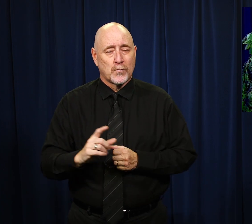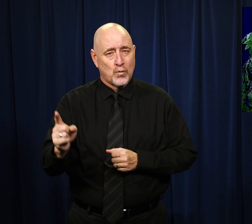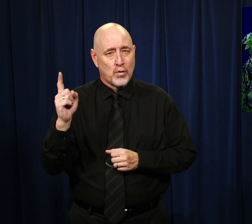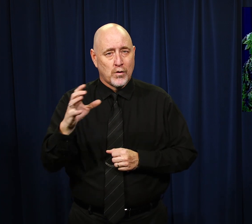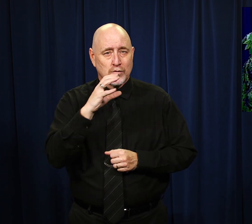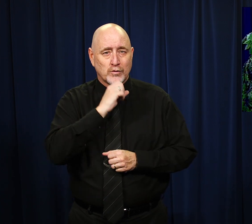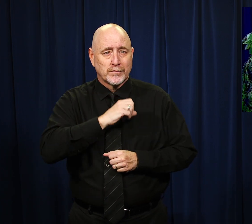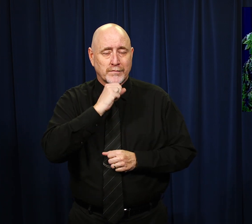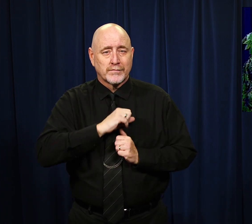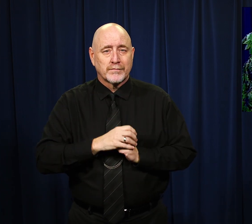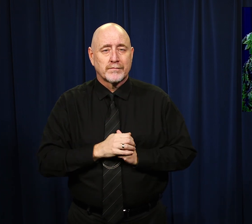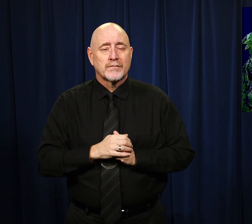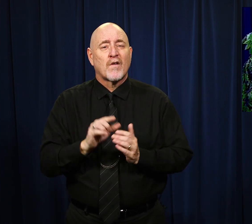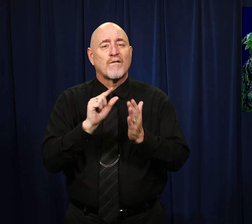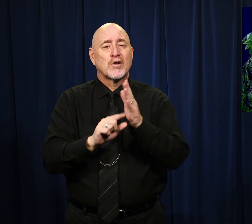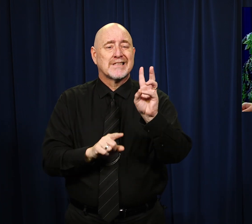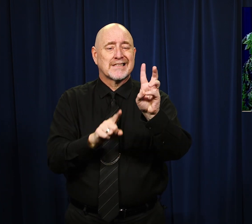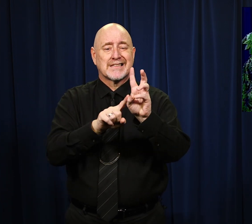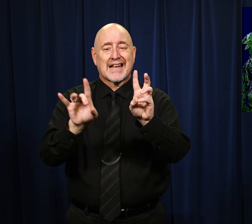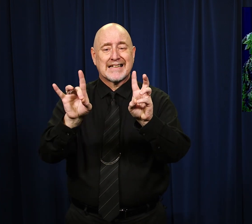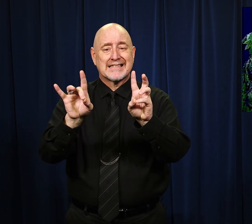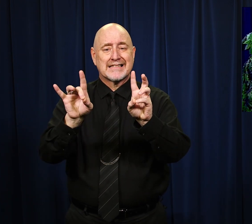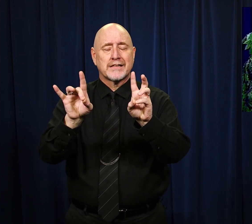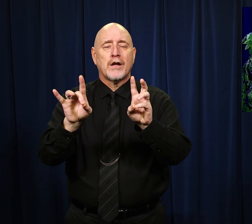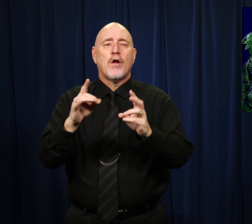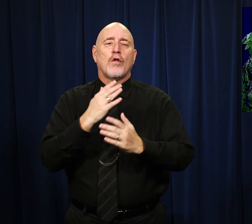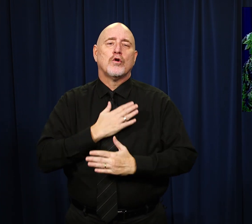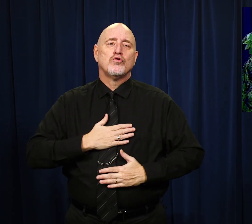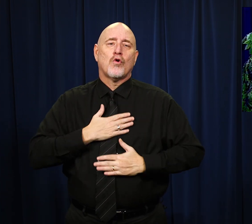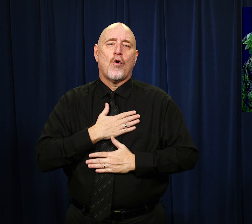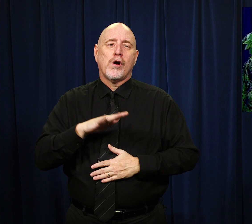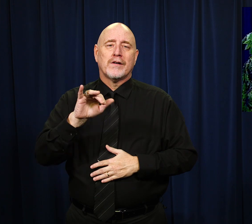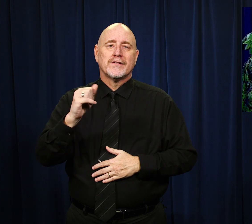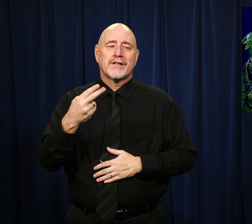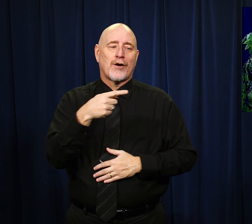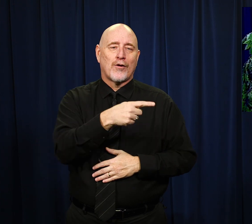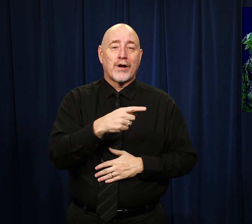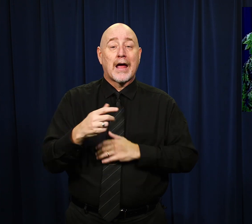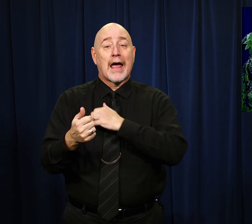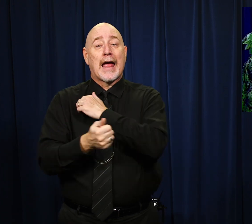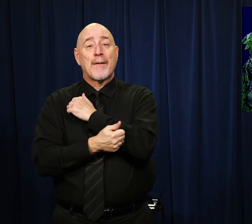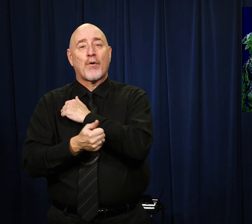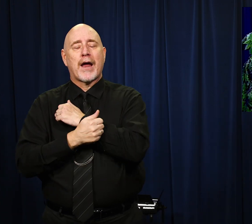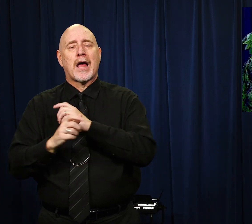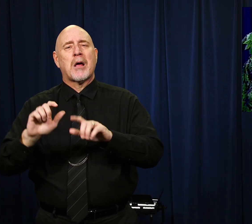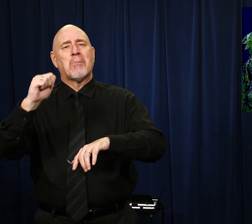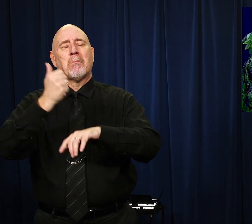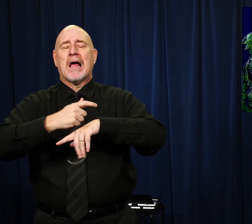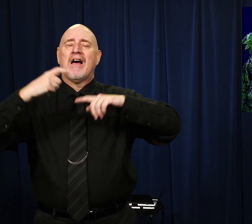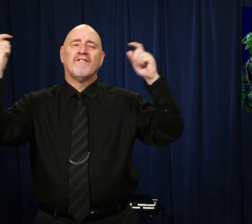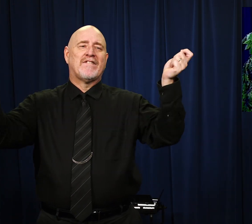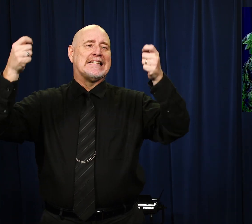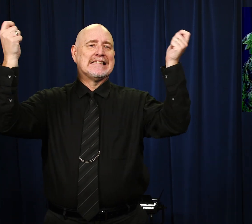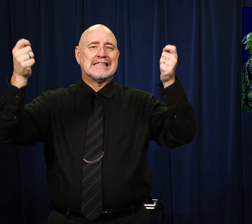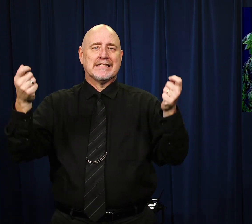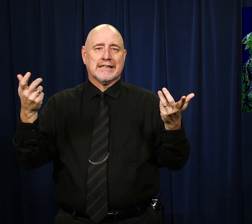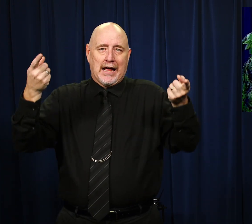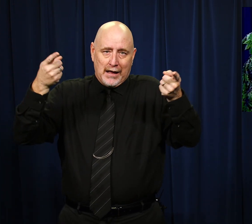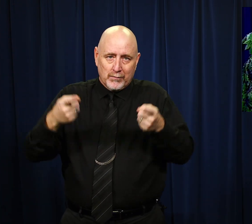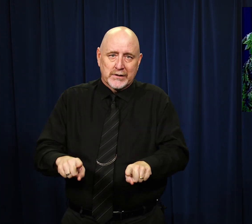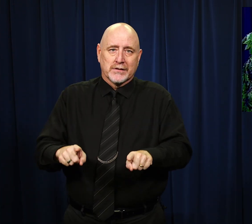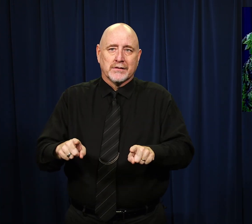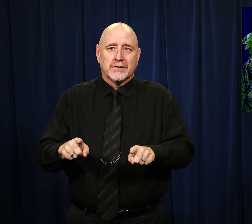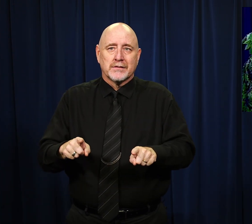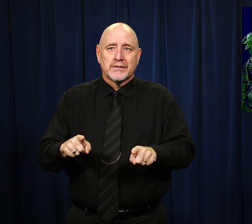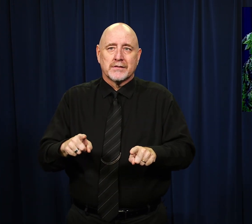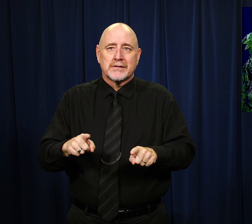100 years old. Verses 6 through 8, we see the joy of Sarah. And Abraham gives a feast on the day that